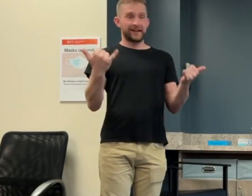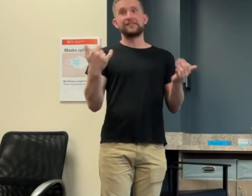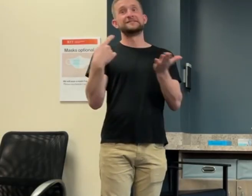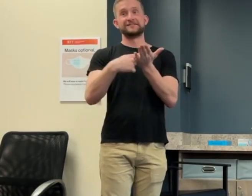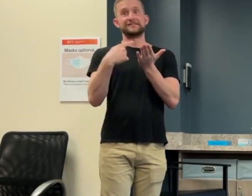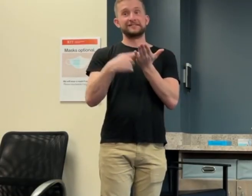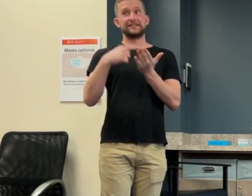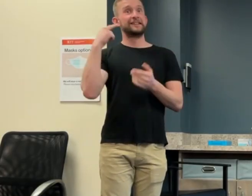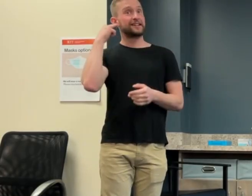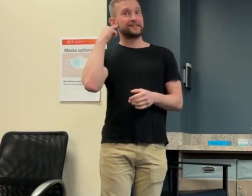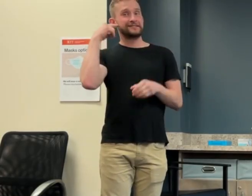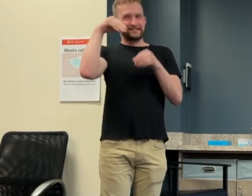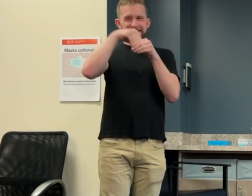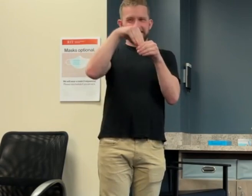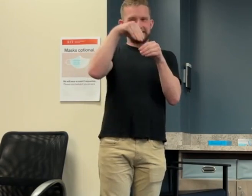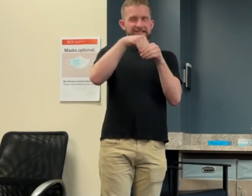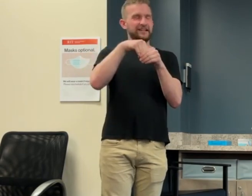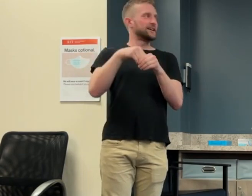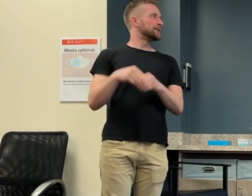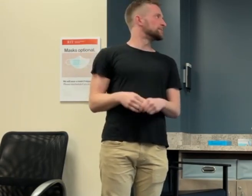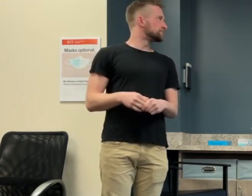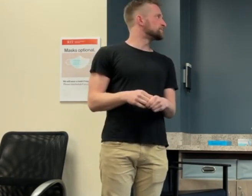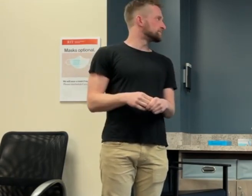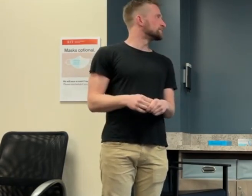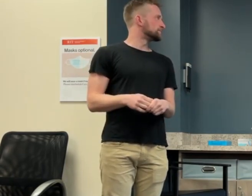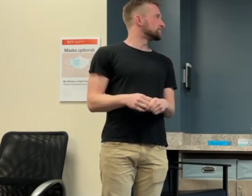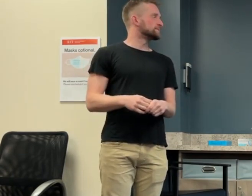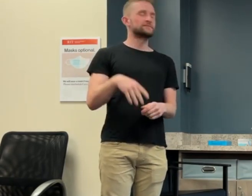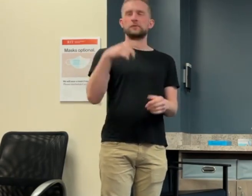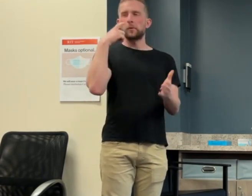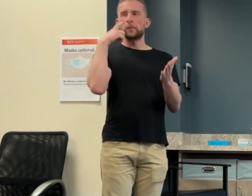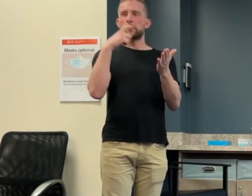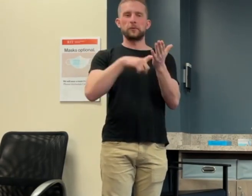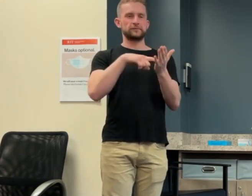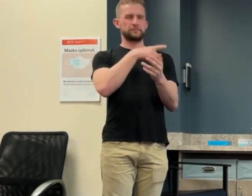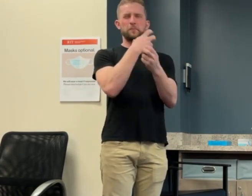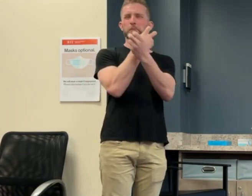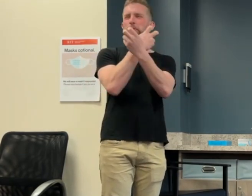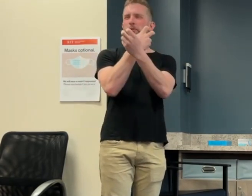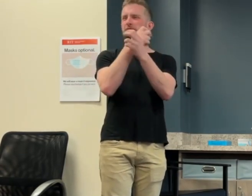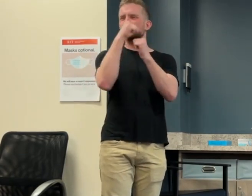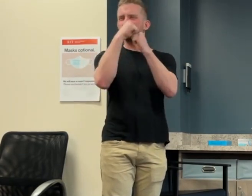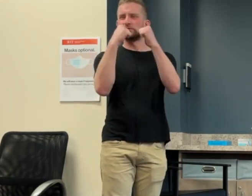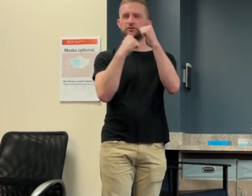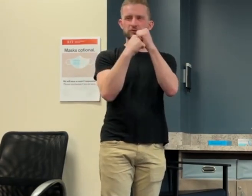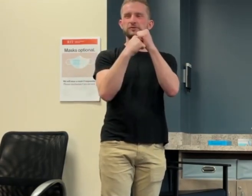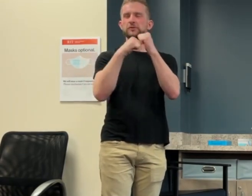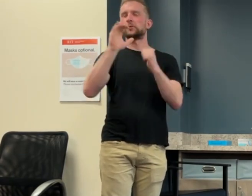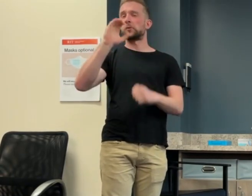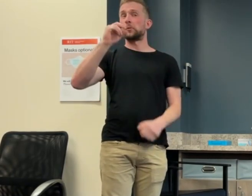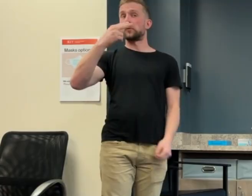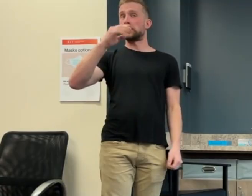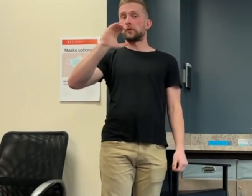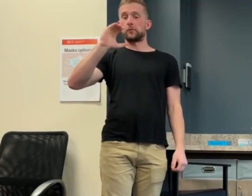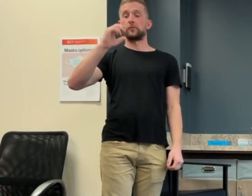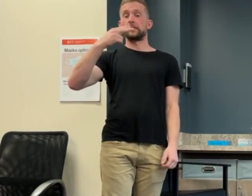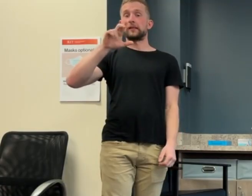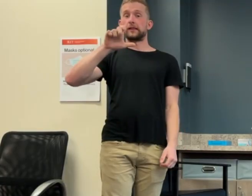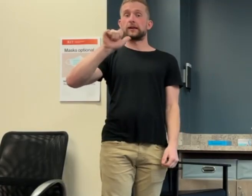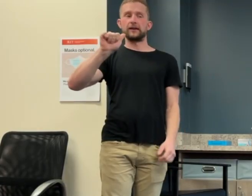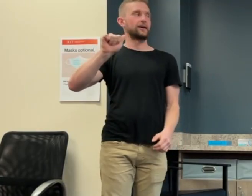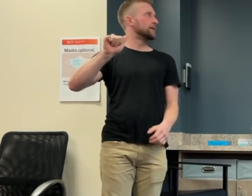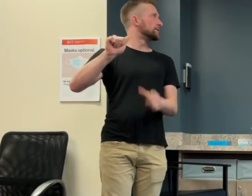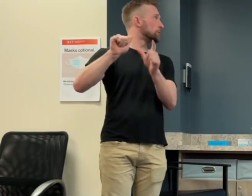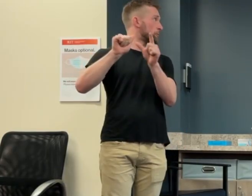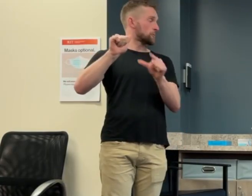ear. So the inner ear, you can see this bony structure. This is your cochlea. And then you also